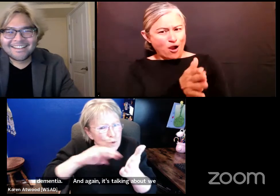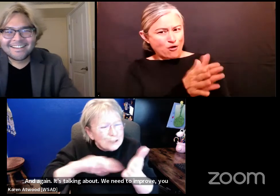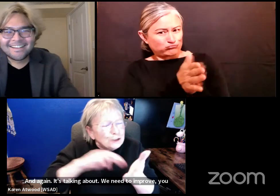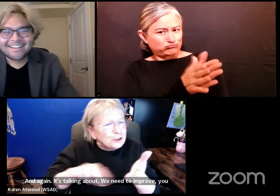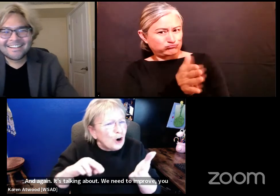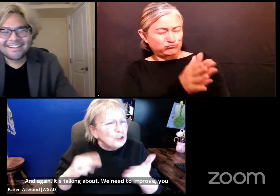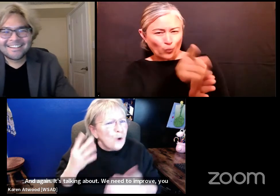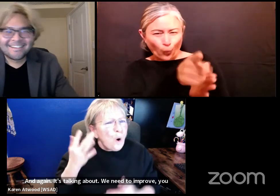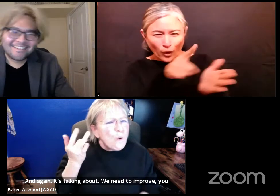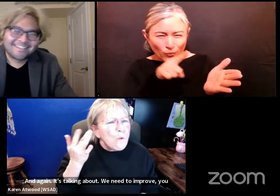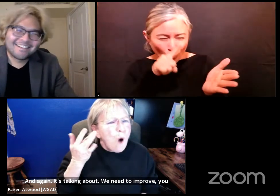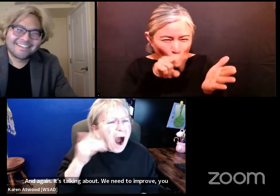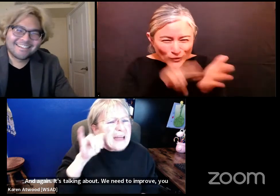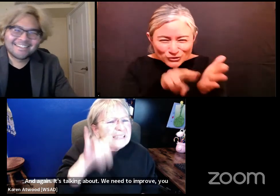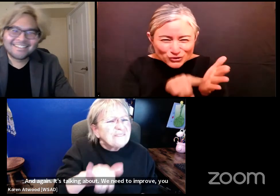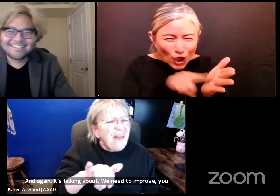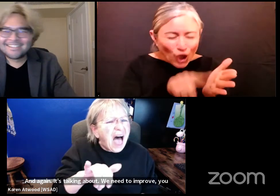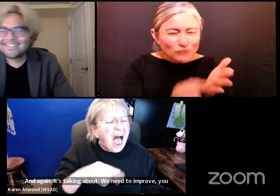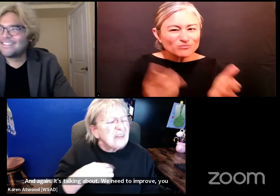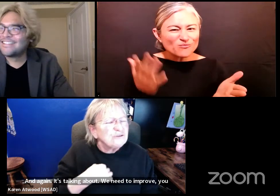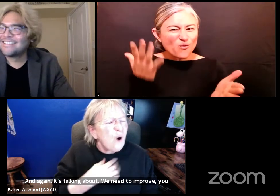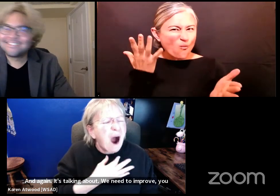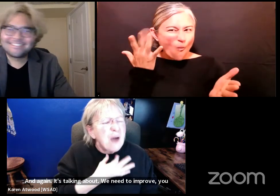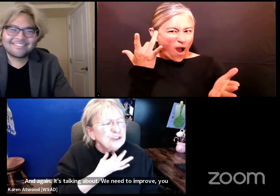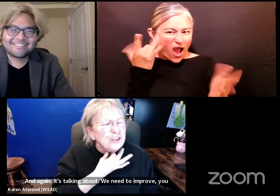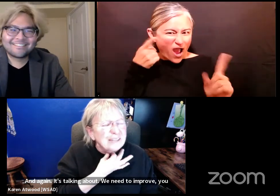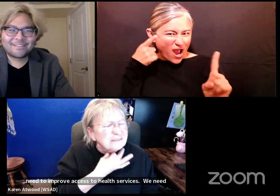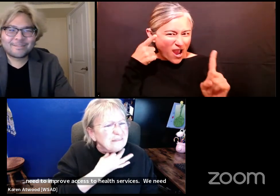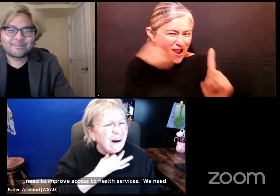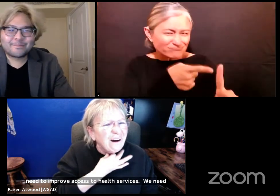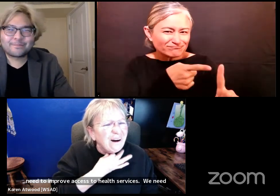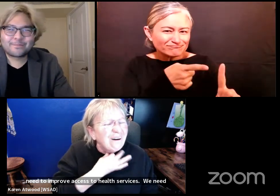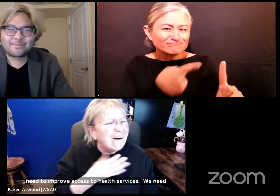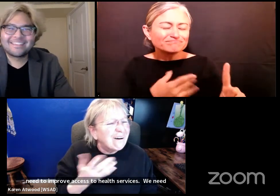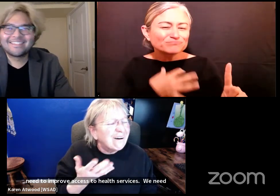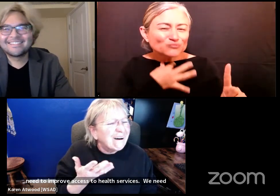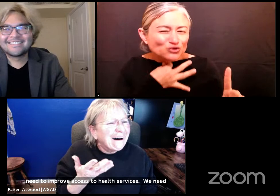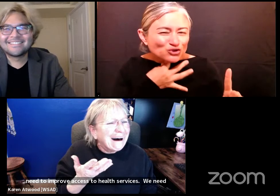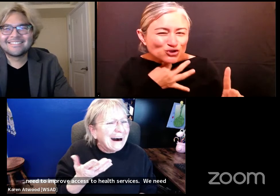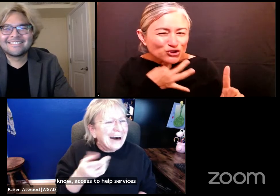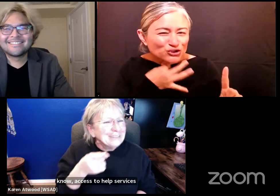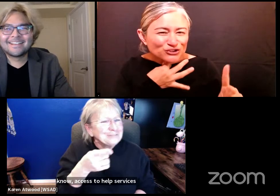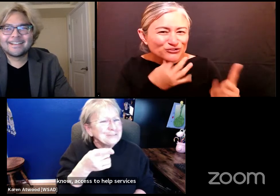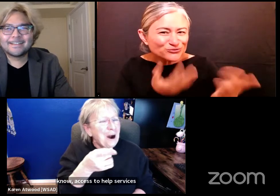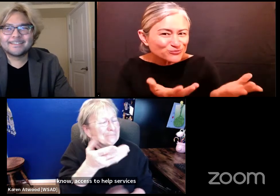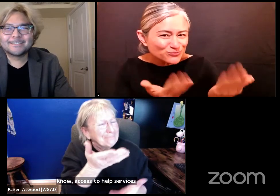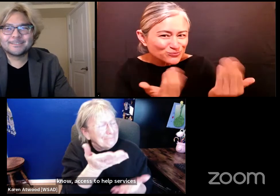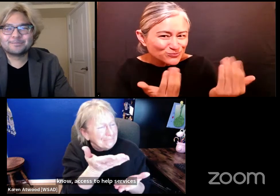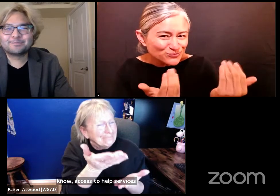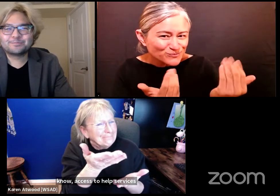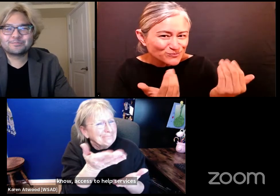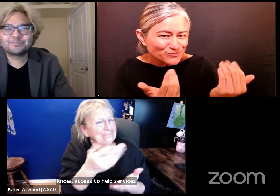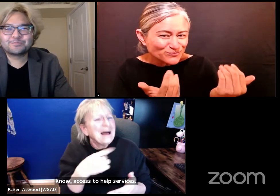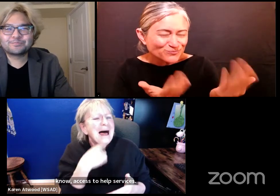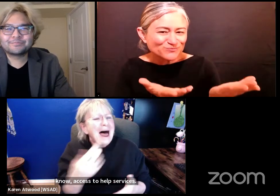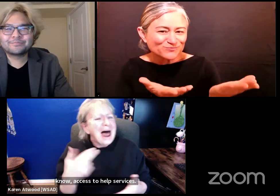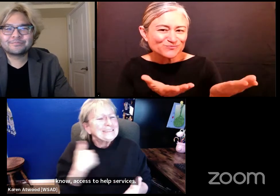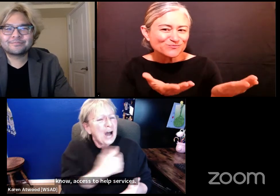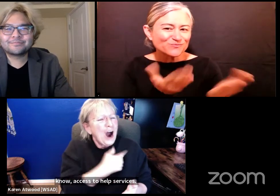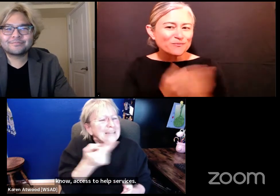Well, what made you research about Alzheimer's? What was your incentive to, to have